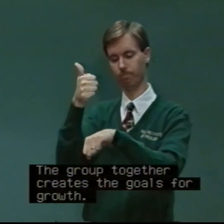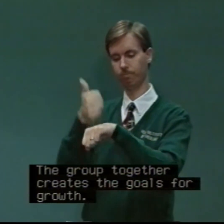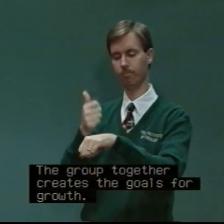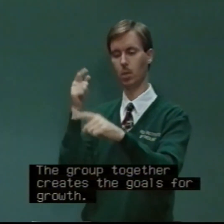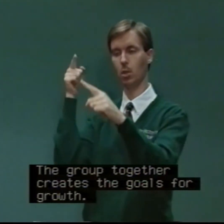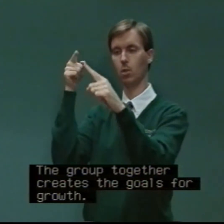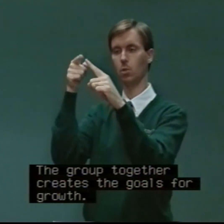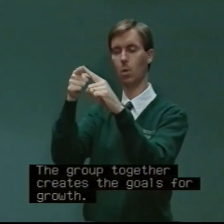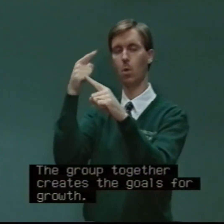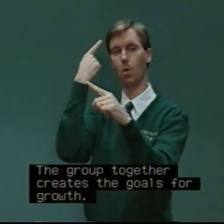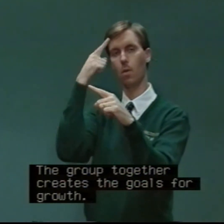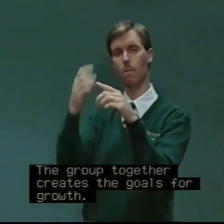goals for growth.